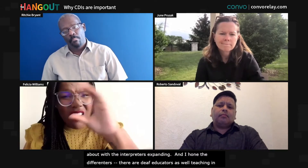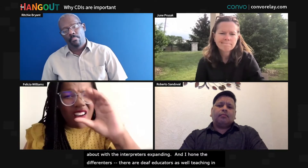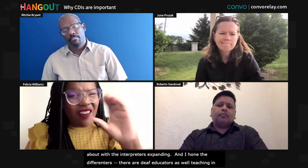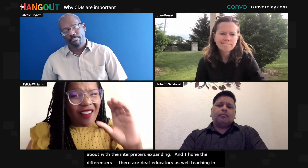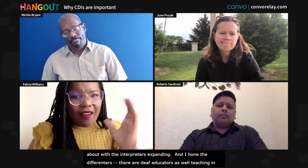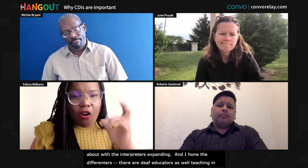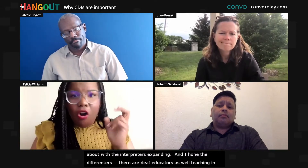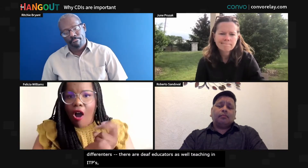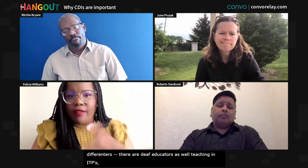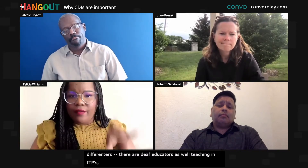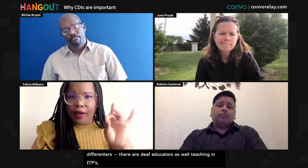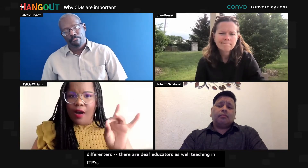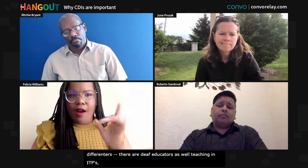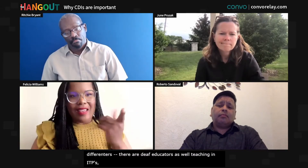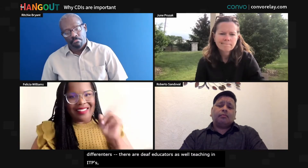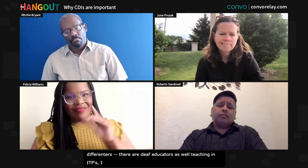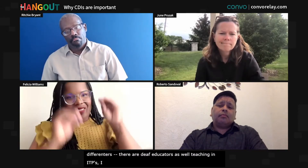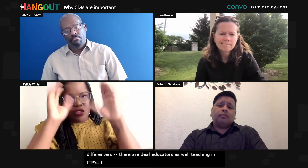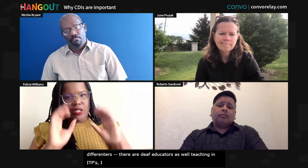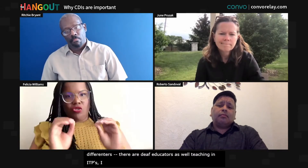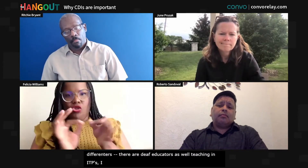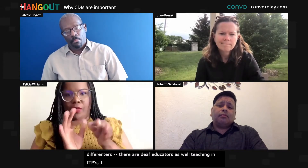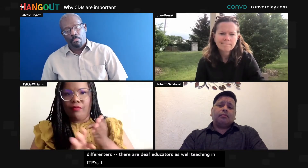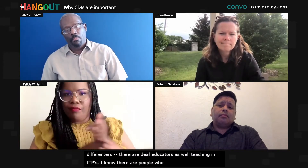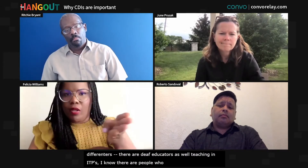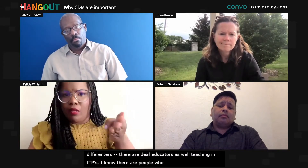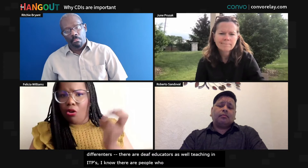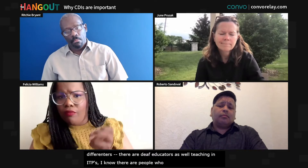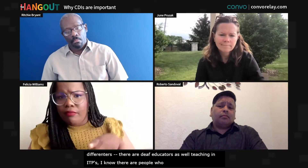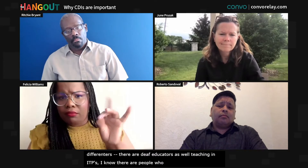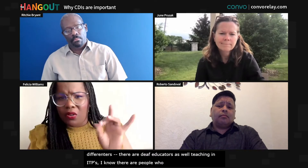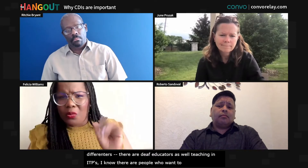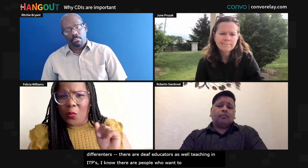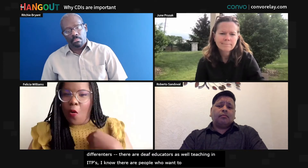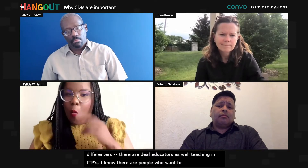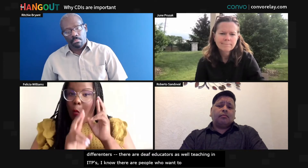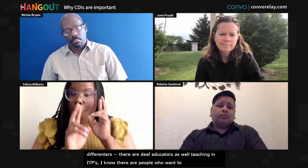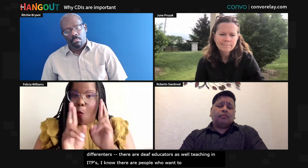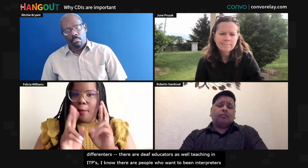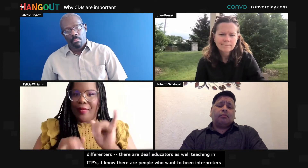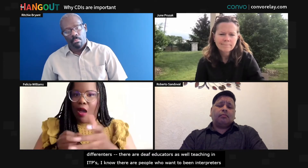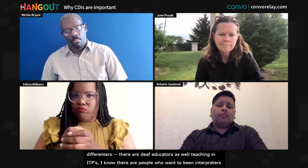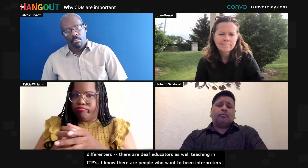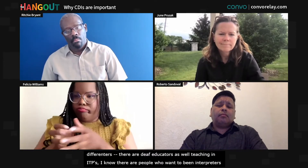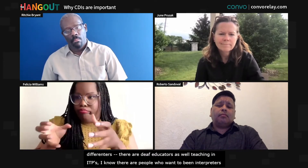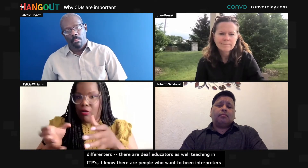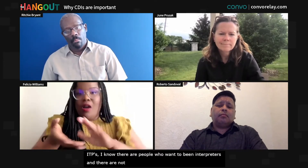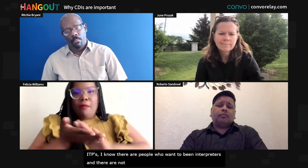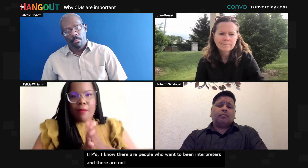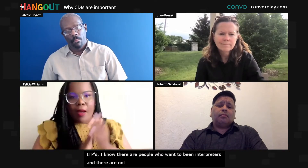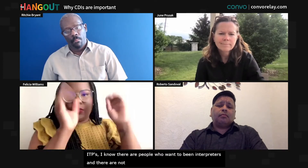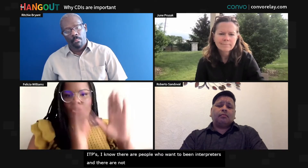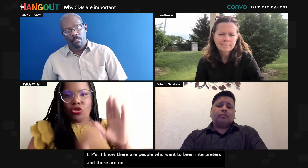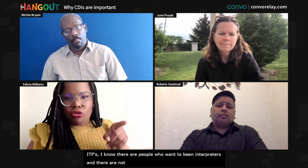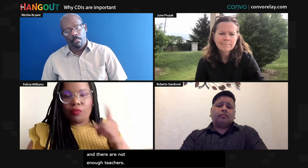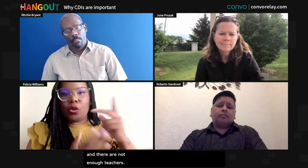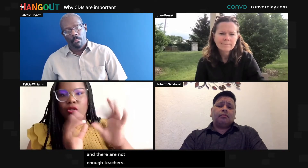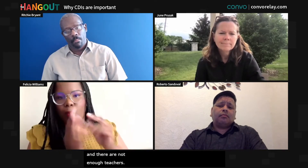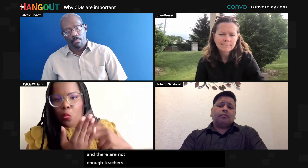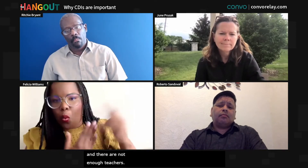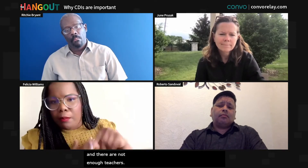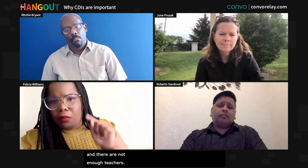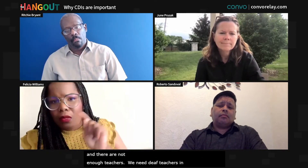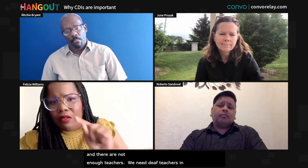there's not enough deaf teachers. And so it's really hard to find out there. And we definitely need deaf teachers in the interpreting profession. So my hope is that that